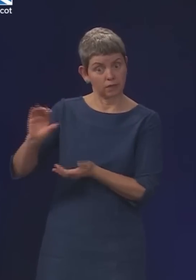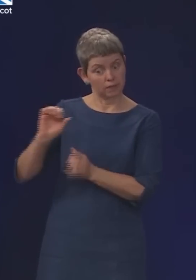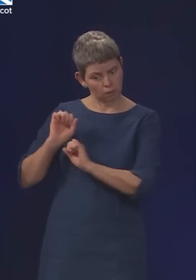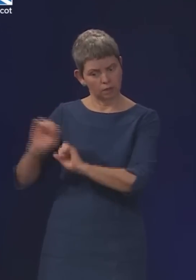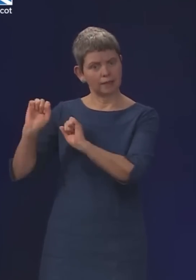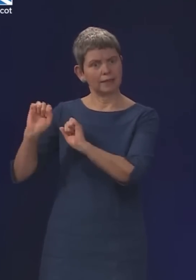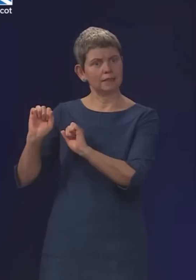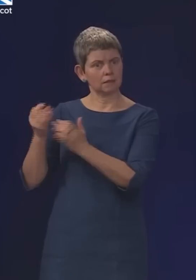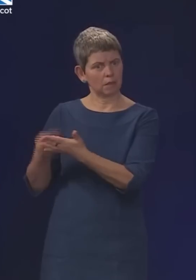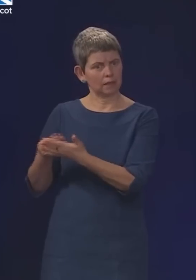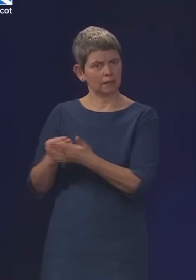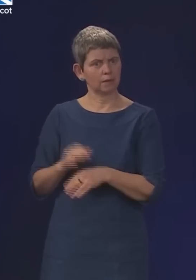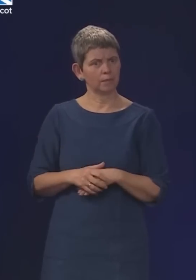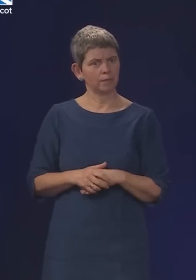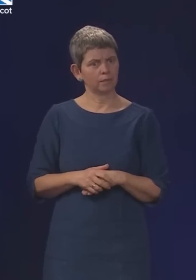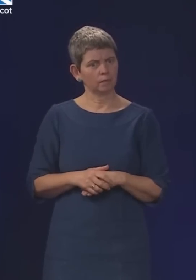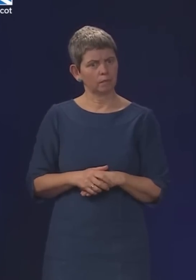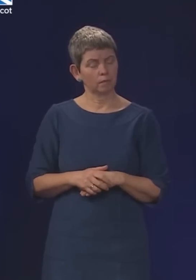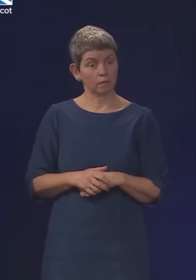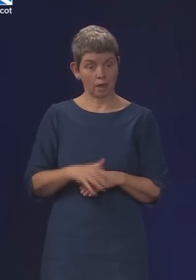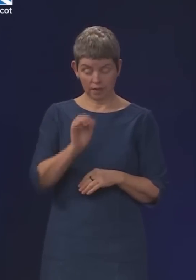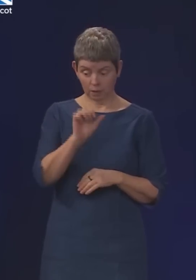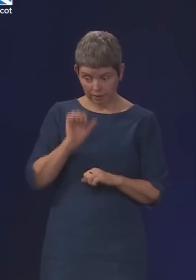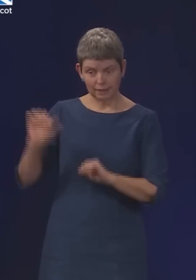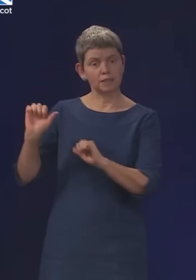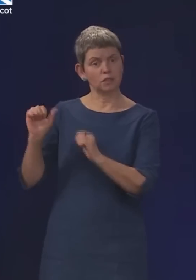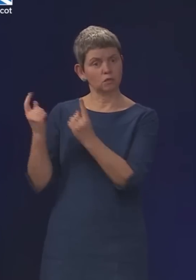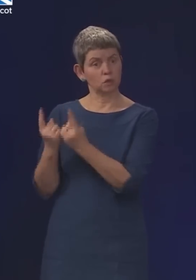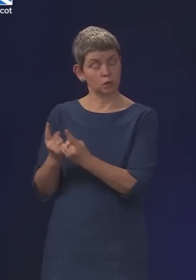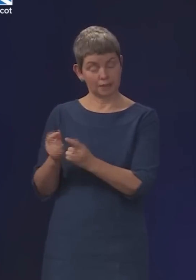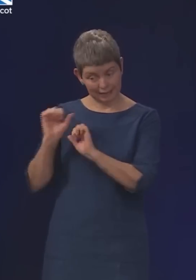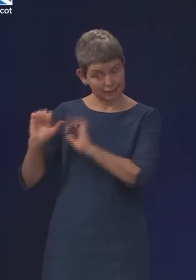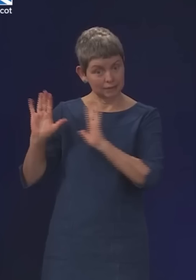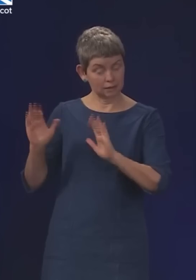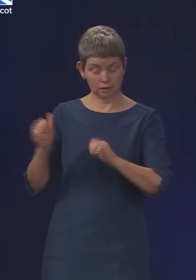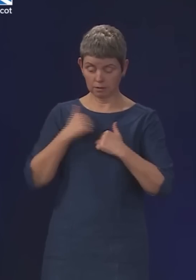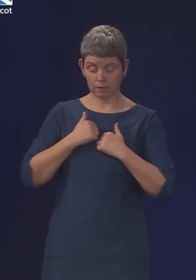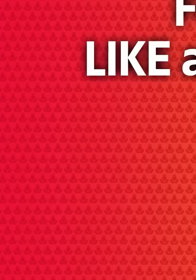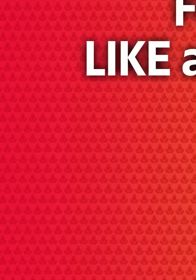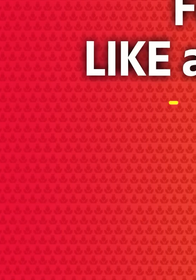Wholly to him, yeah? They were his resources. None of it was yes, yours, no? His resources.